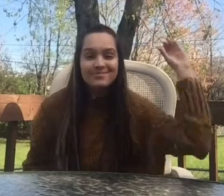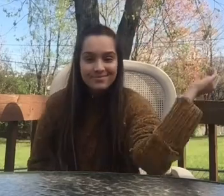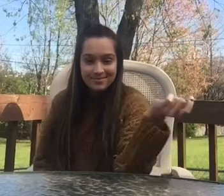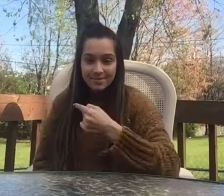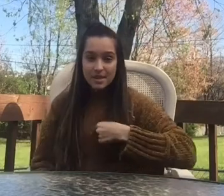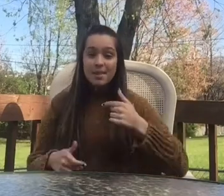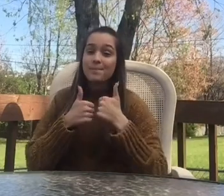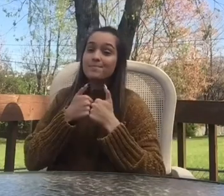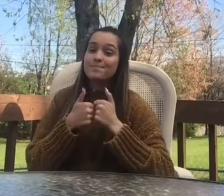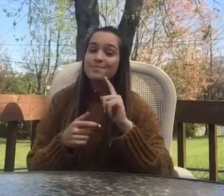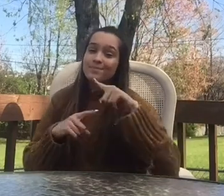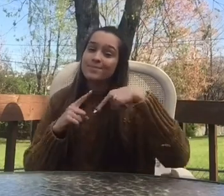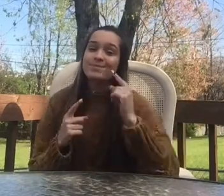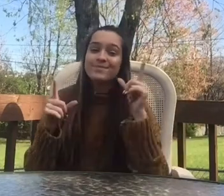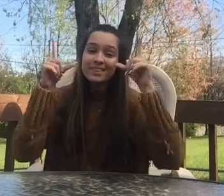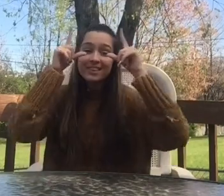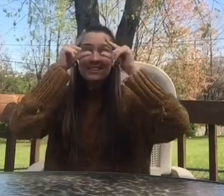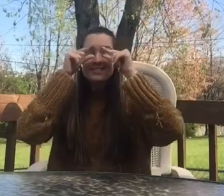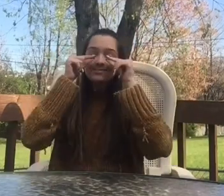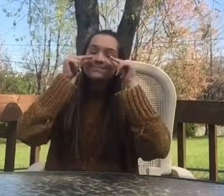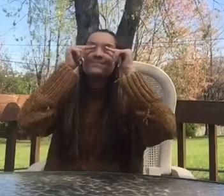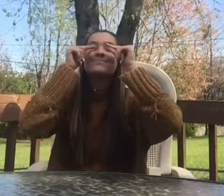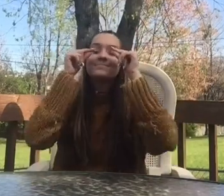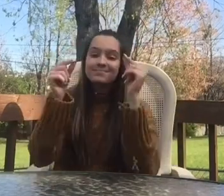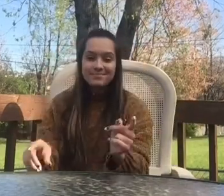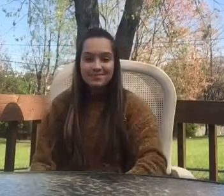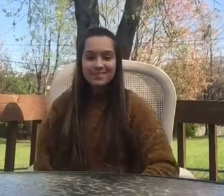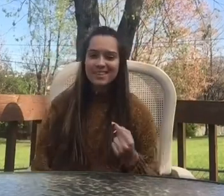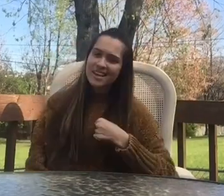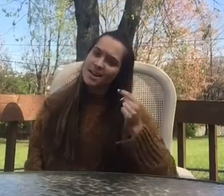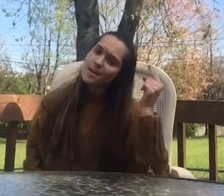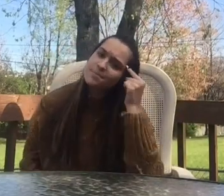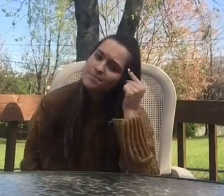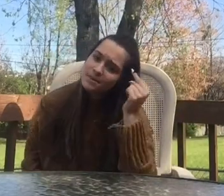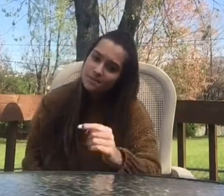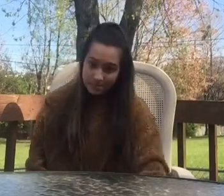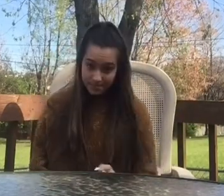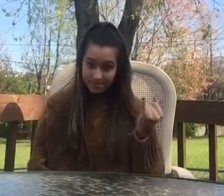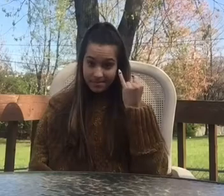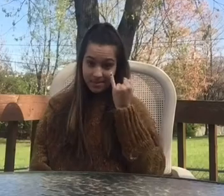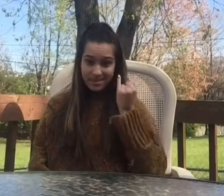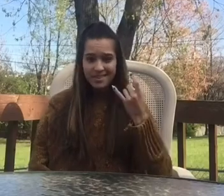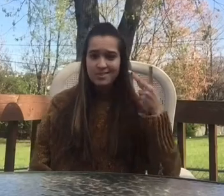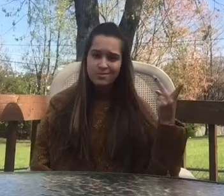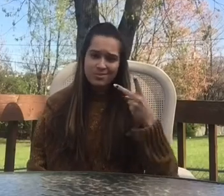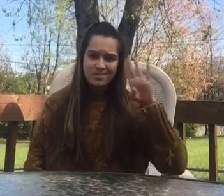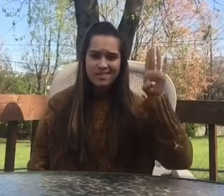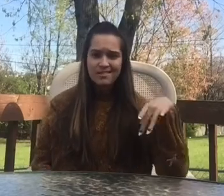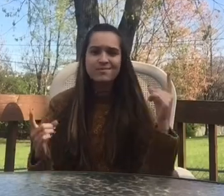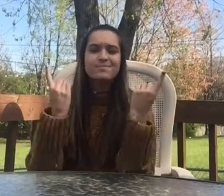moon. And baby, when I close my eyes, I'm thinking about if we never